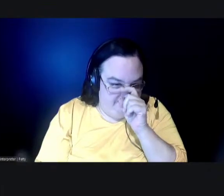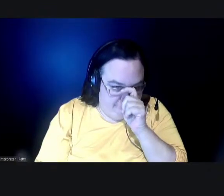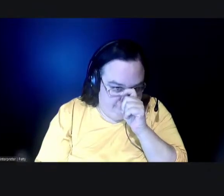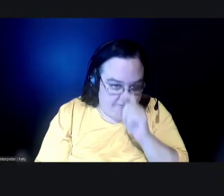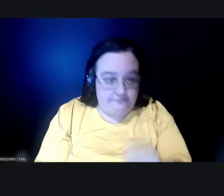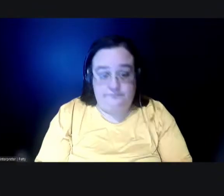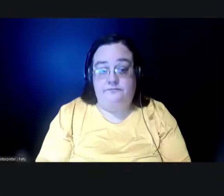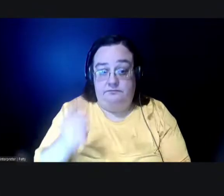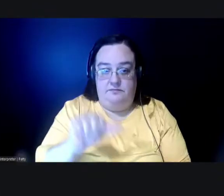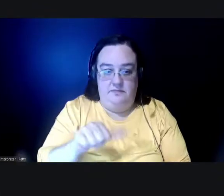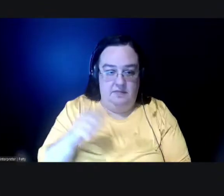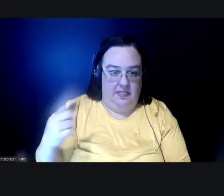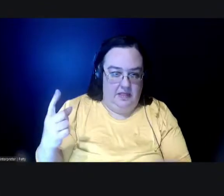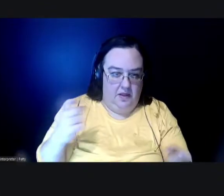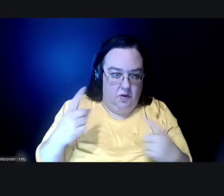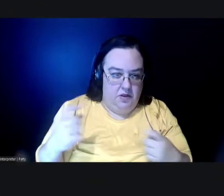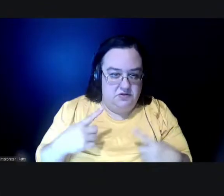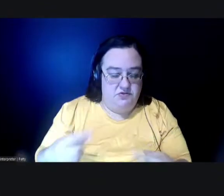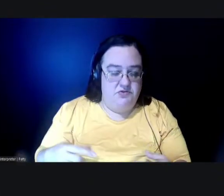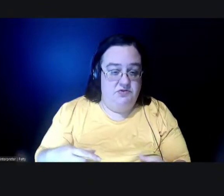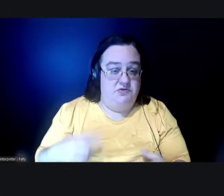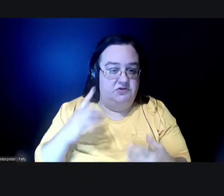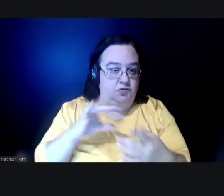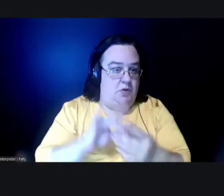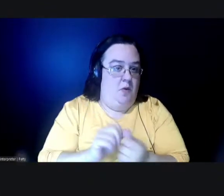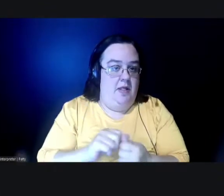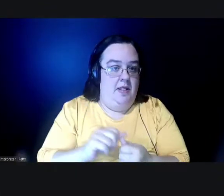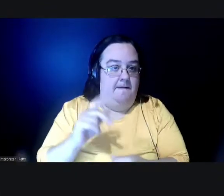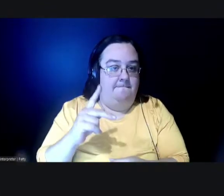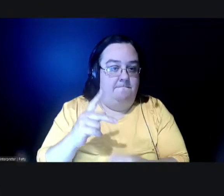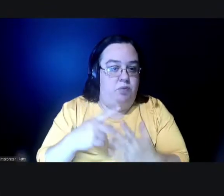Any other questions as it relates to the project charge award?